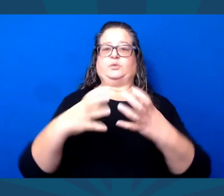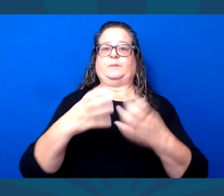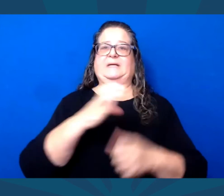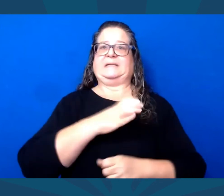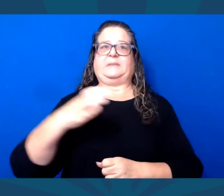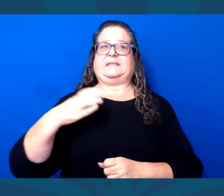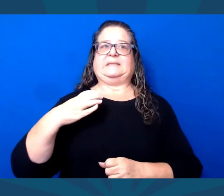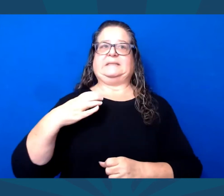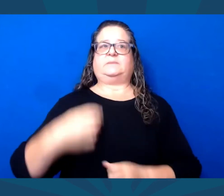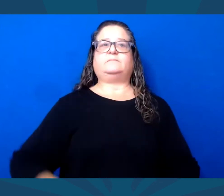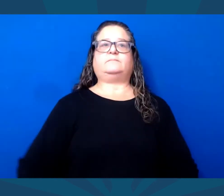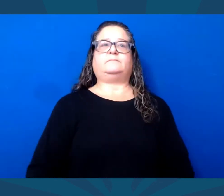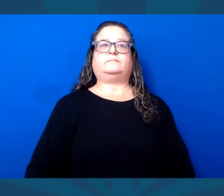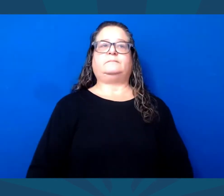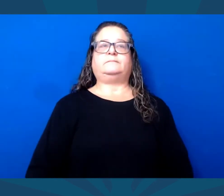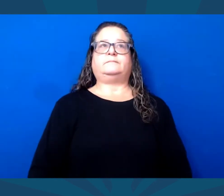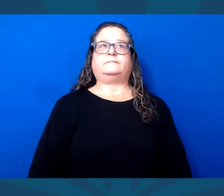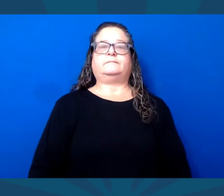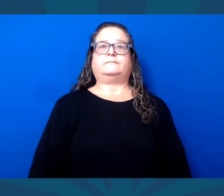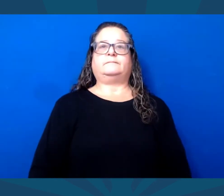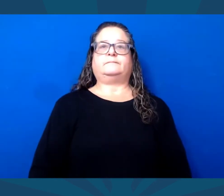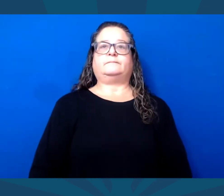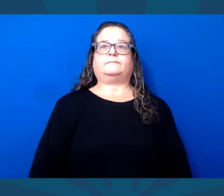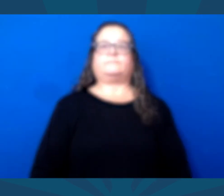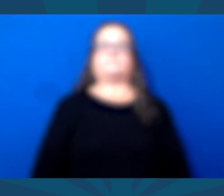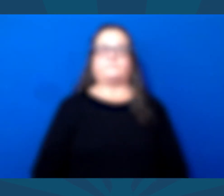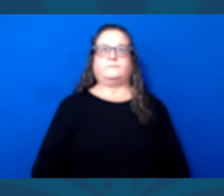corporations, and political action committees.